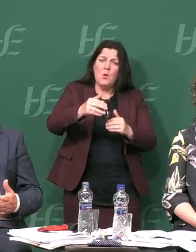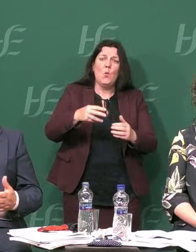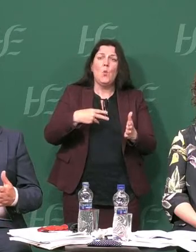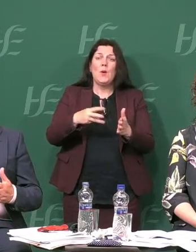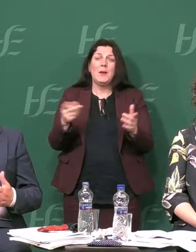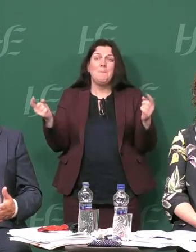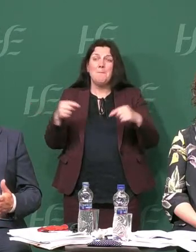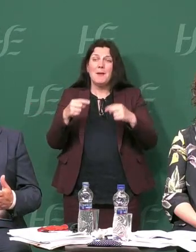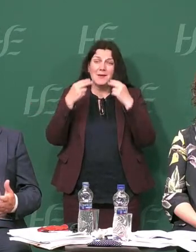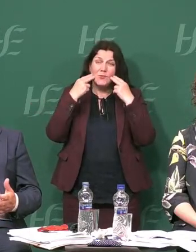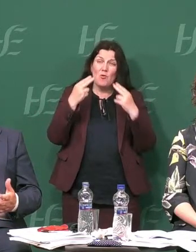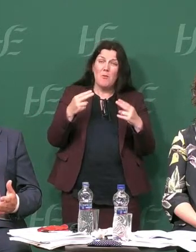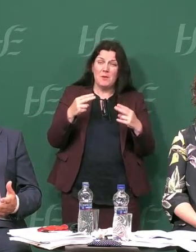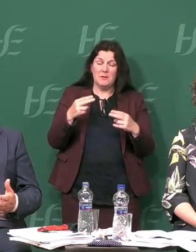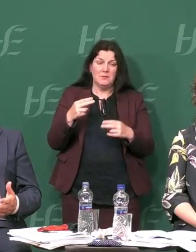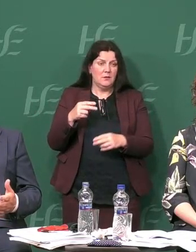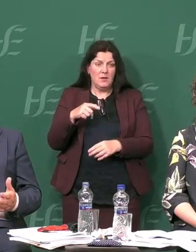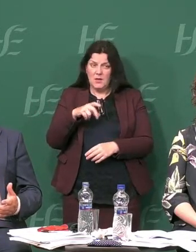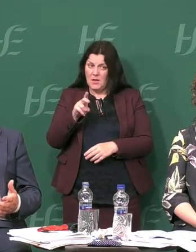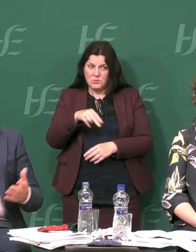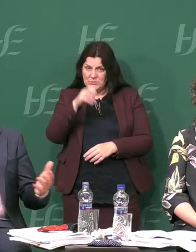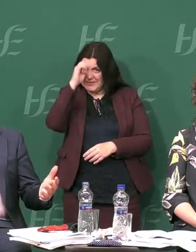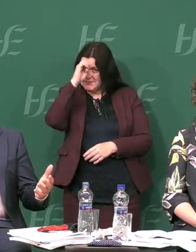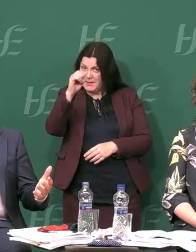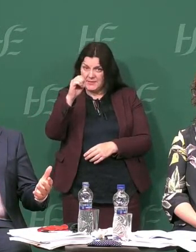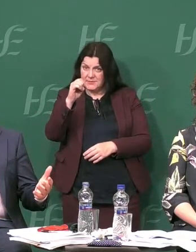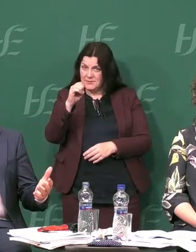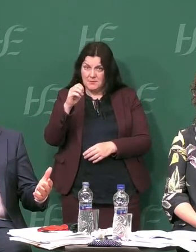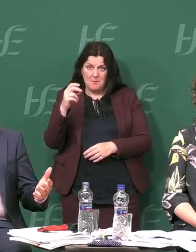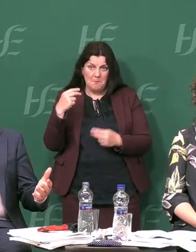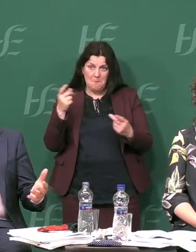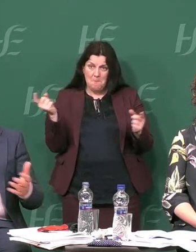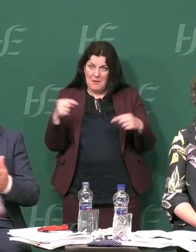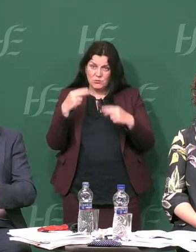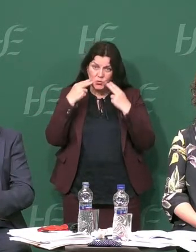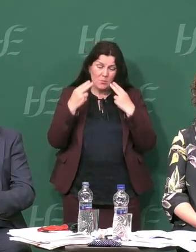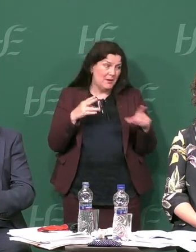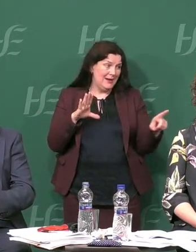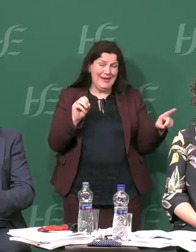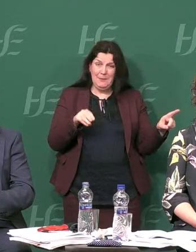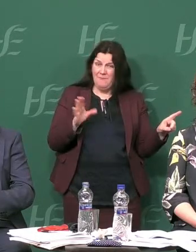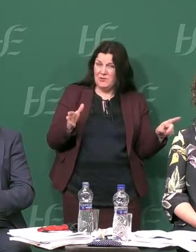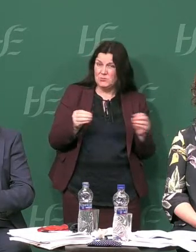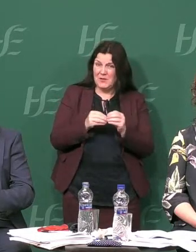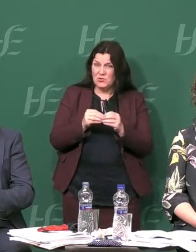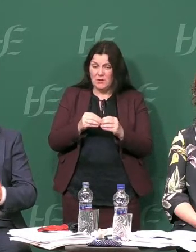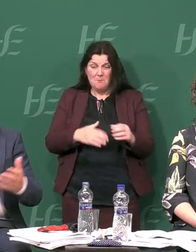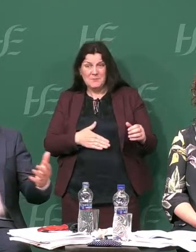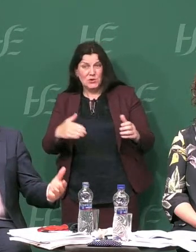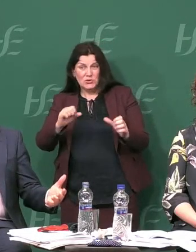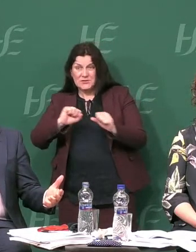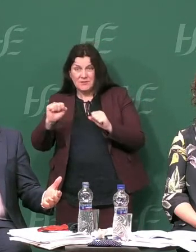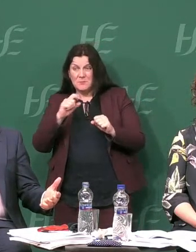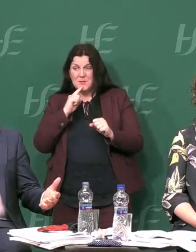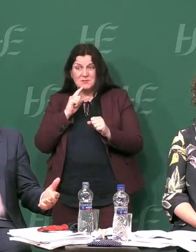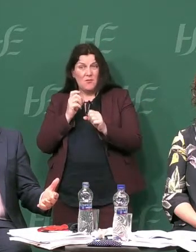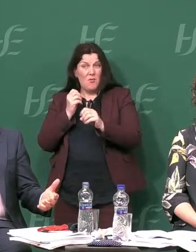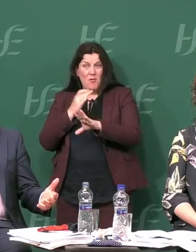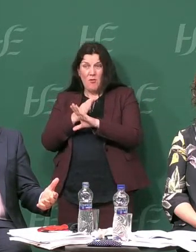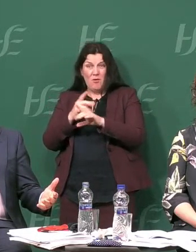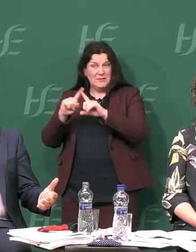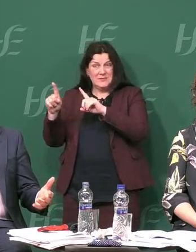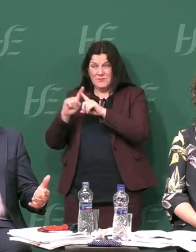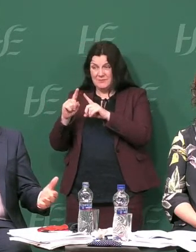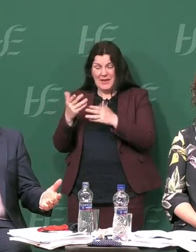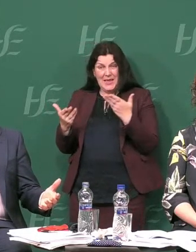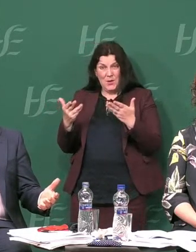normal? I don't expect that we're going to be normal with COVID, and Liam touched on this earlier on, not just in relation to maternity services, but in relation to threat in our